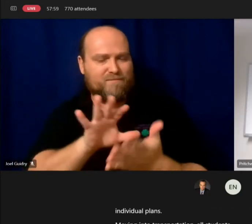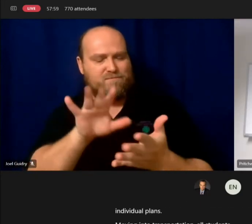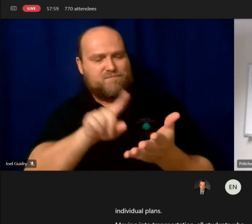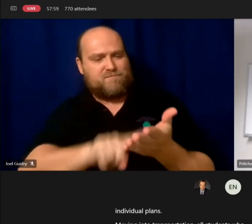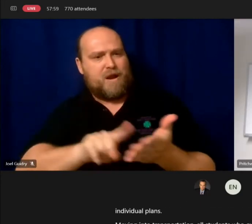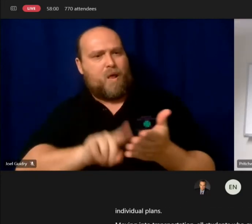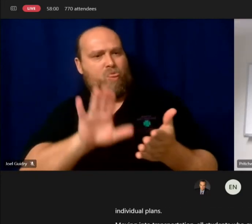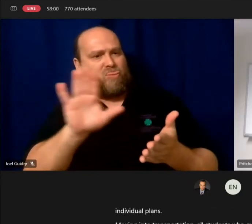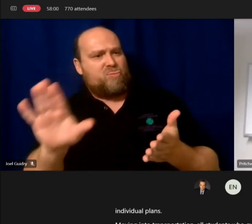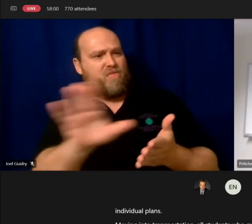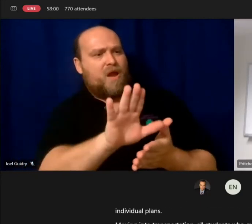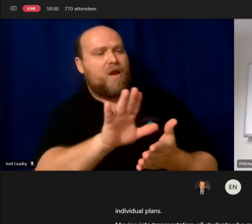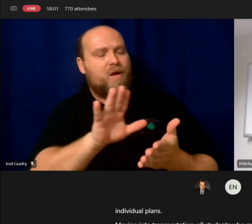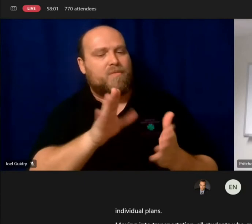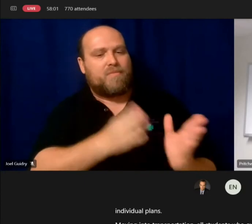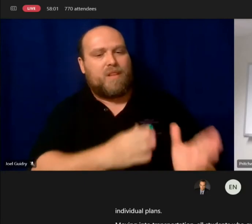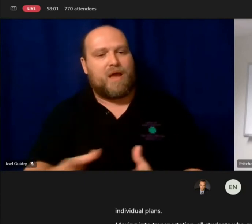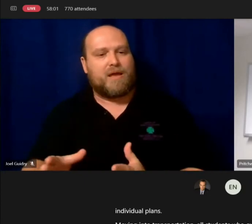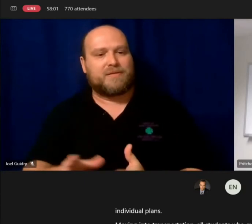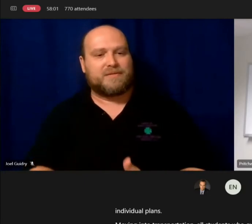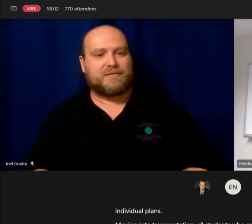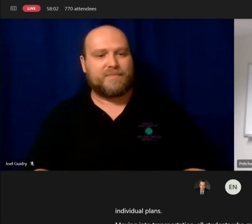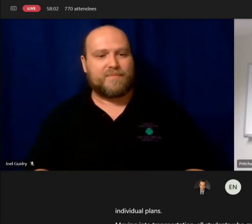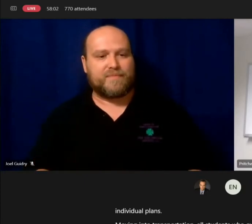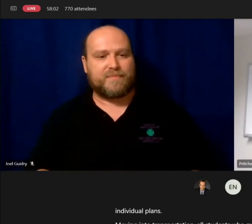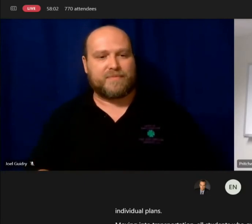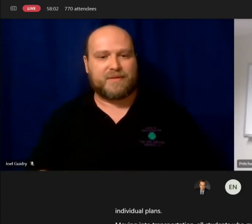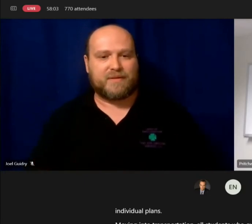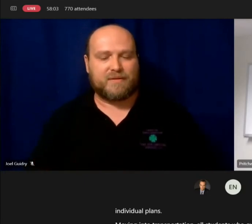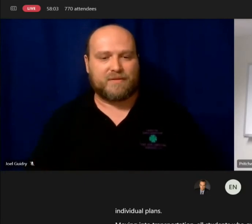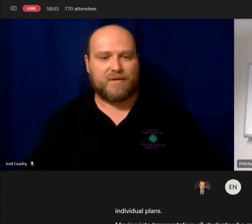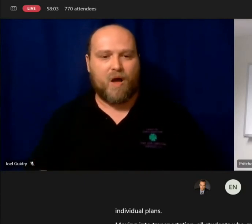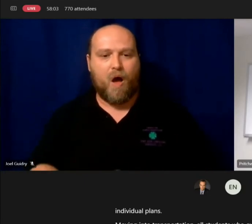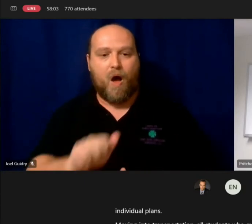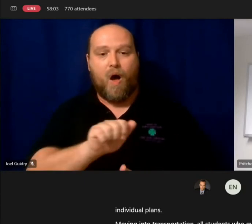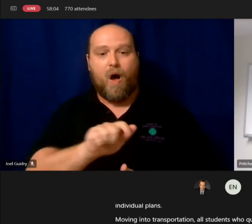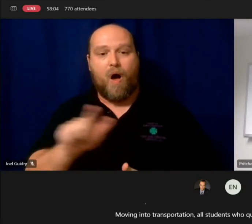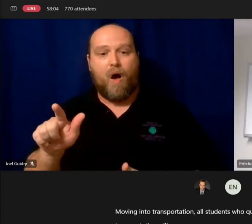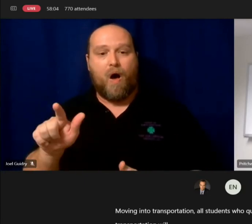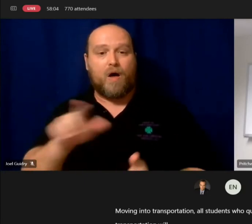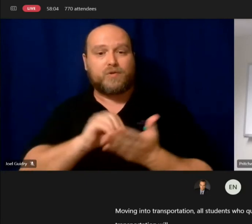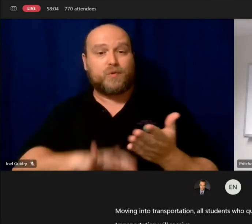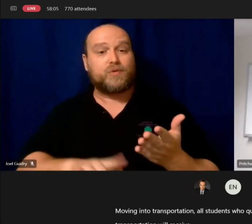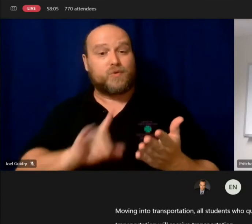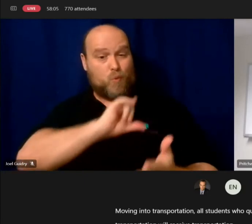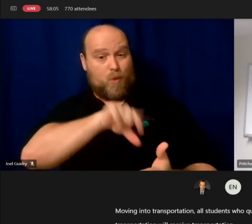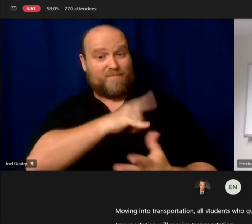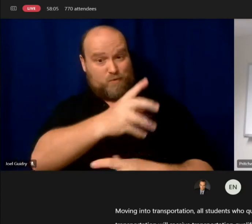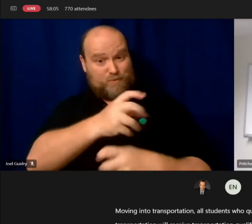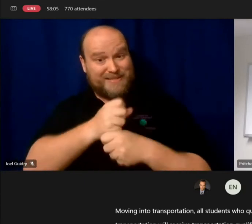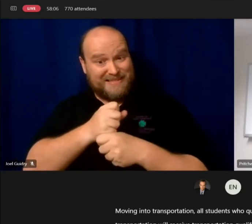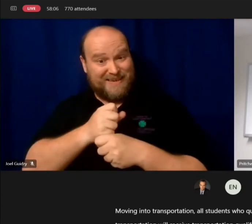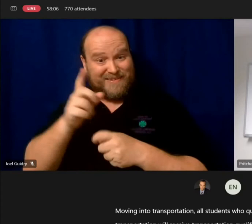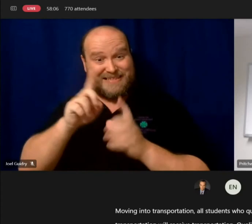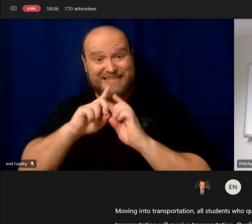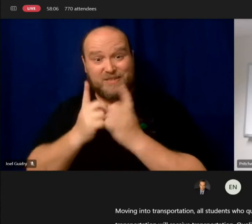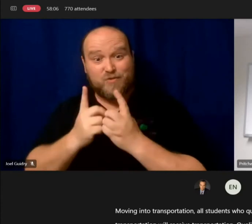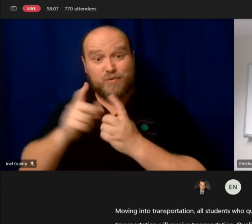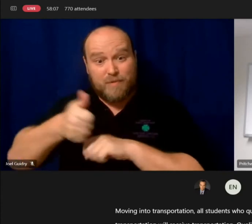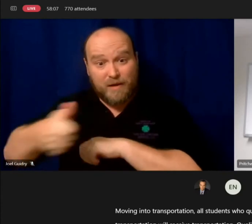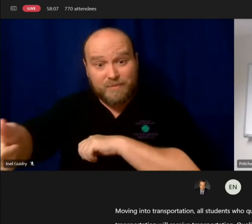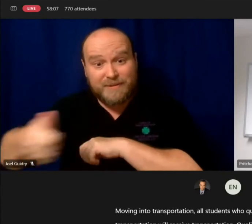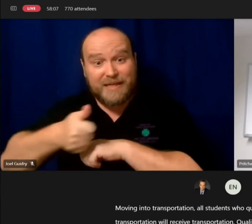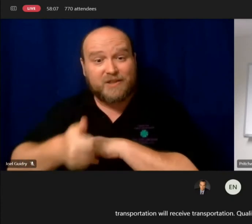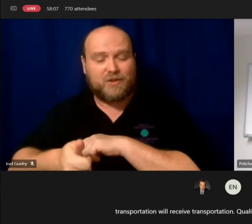district transportation will receive transportation. Qualifying for transportation is based on your student's grade level and distance